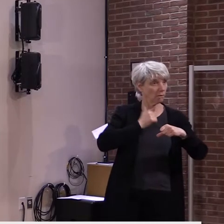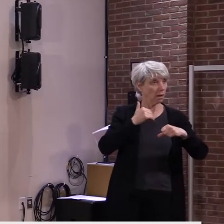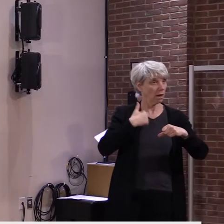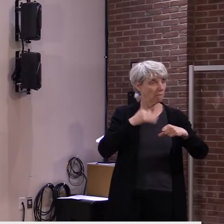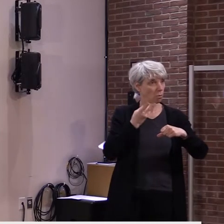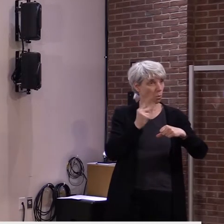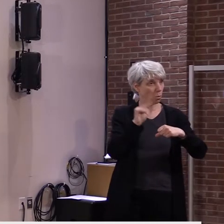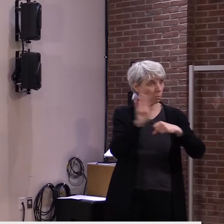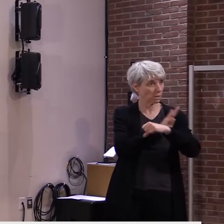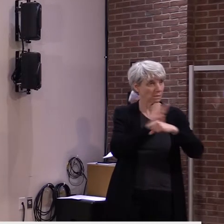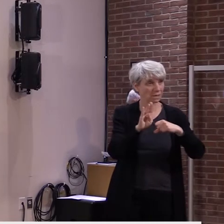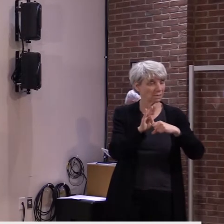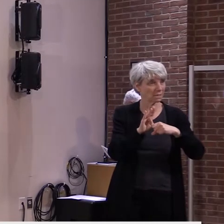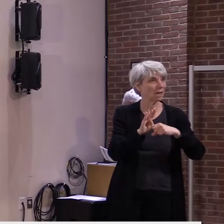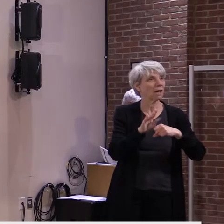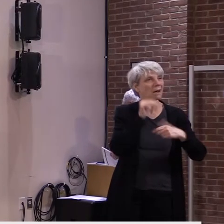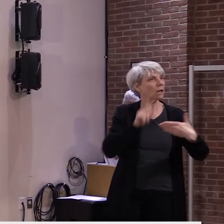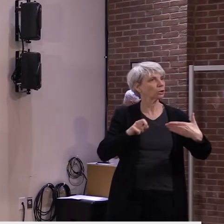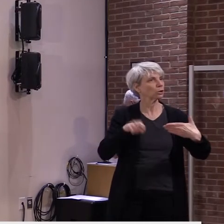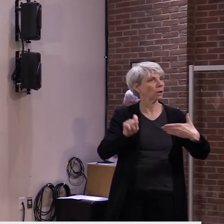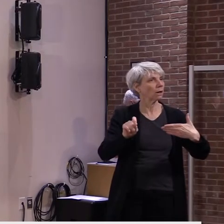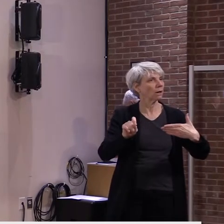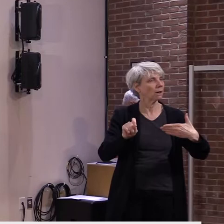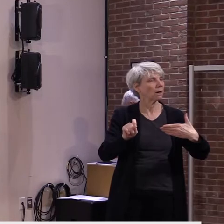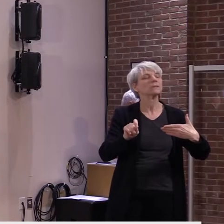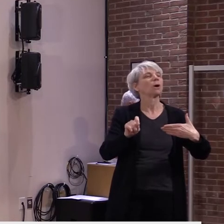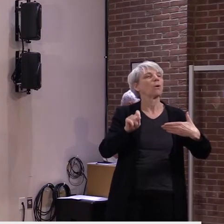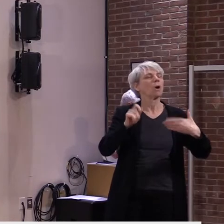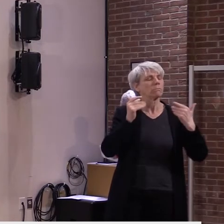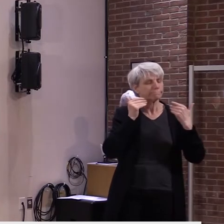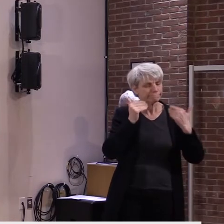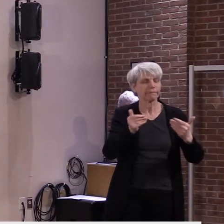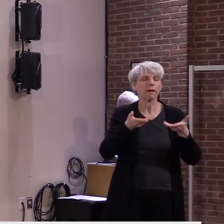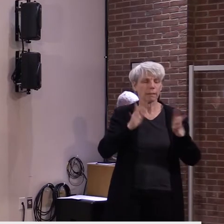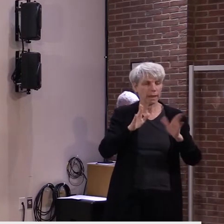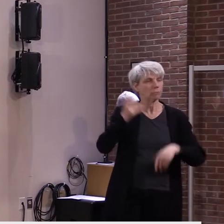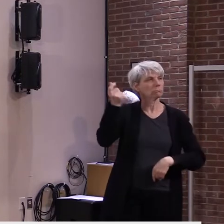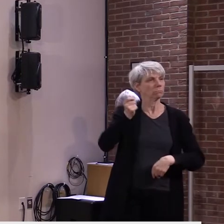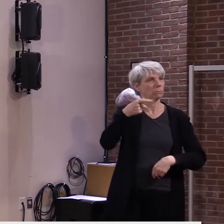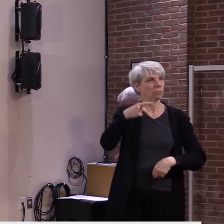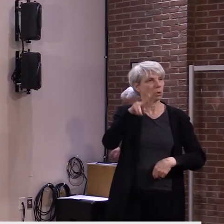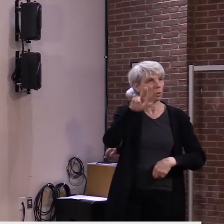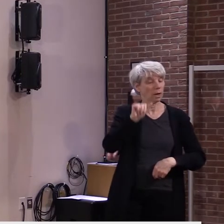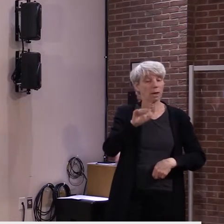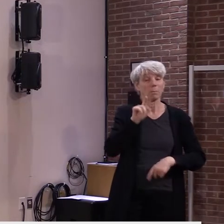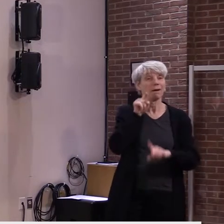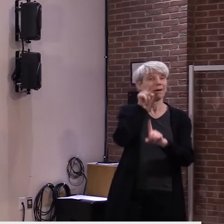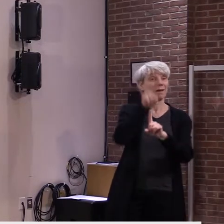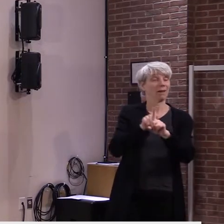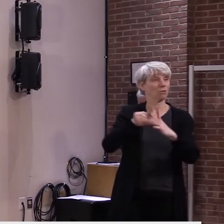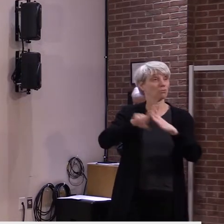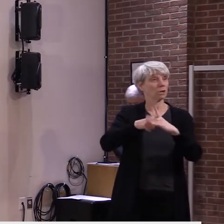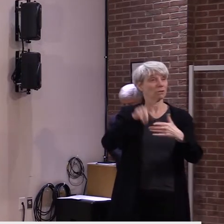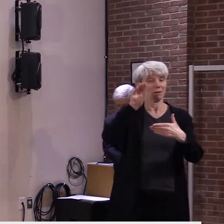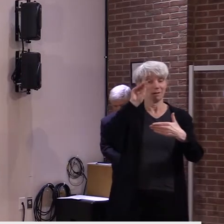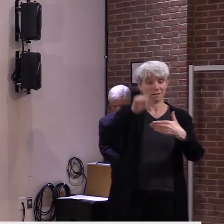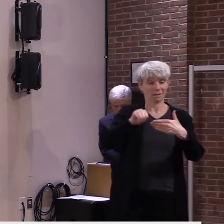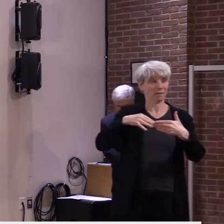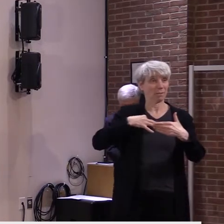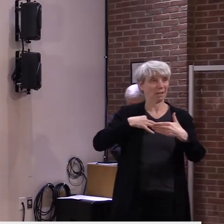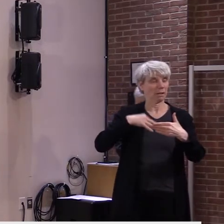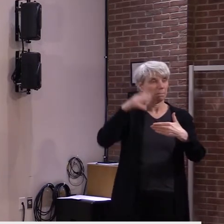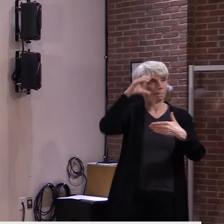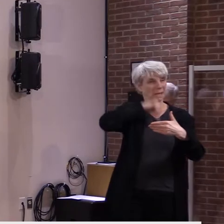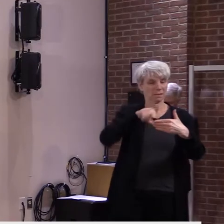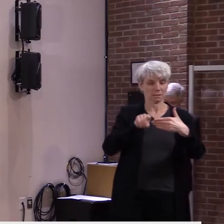we still processed and moved them over to PUA, but on their actual base application, that marker wasn't selected because